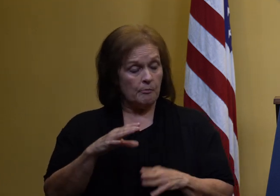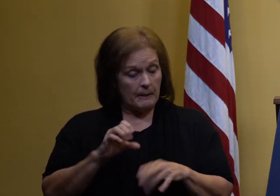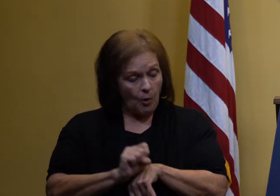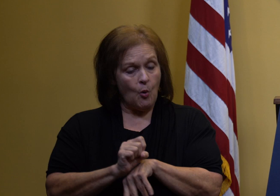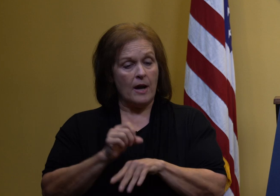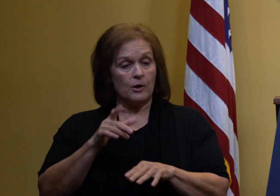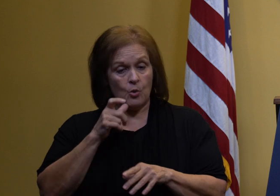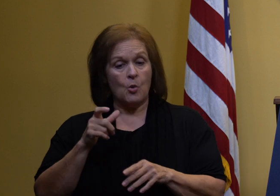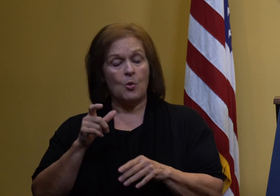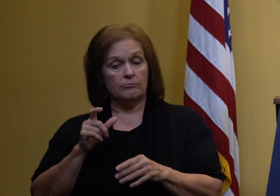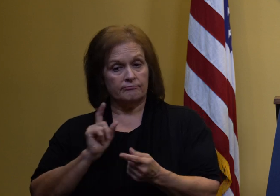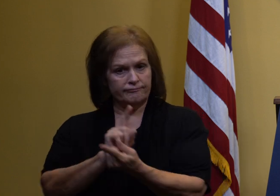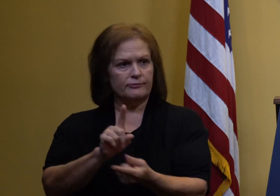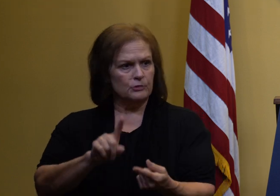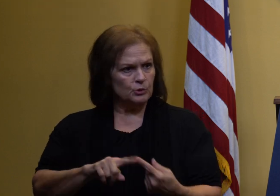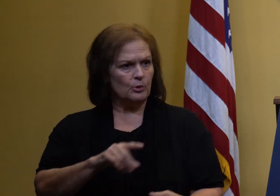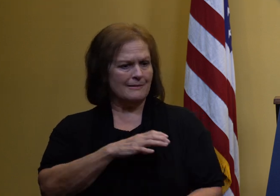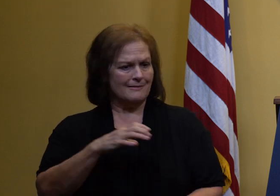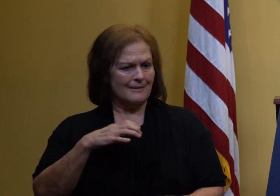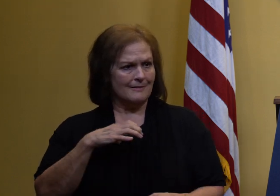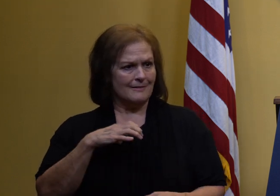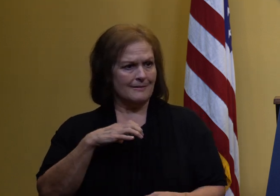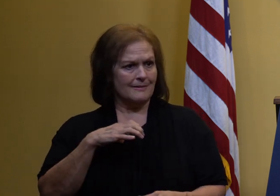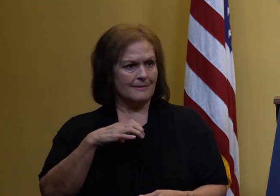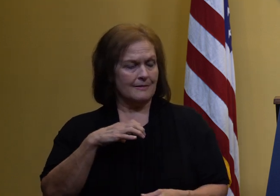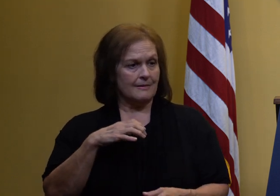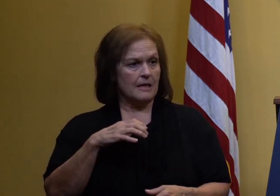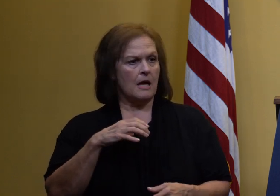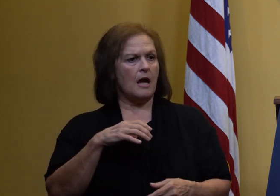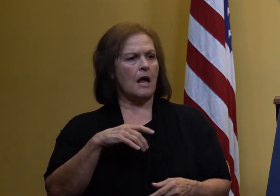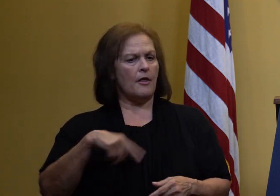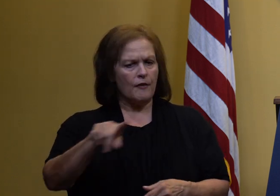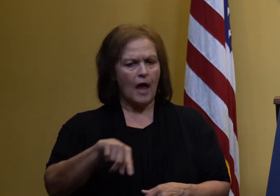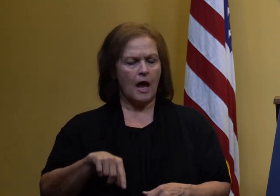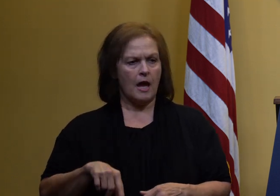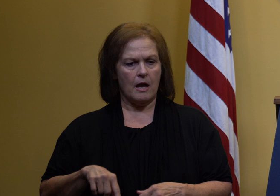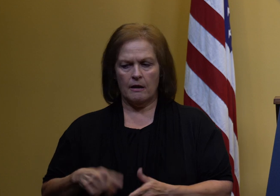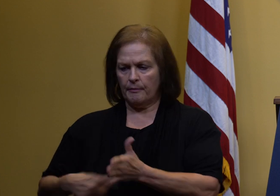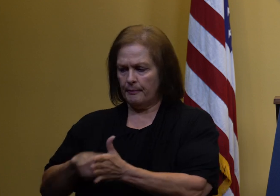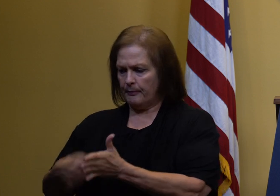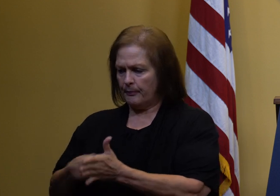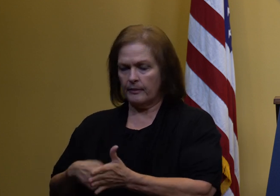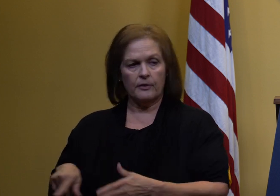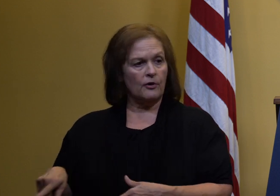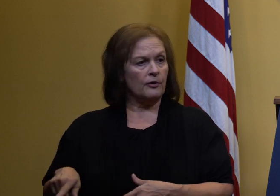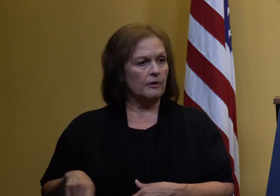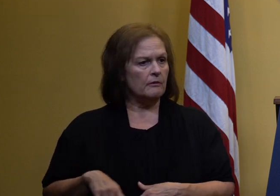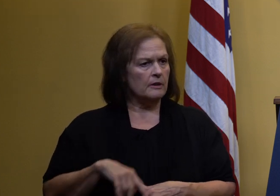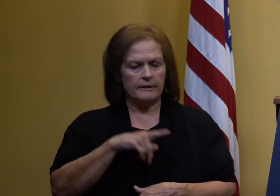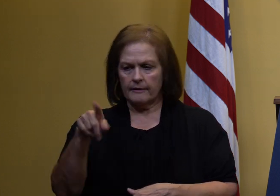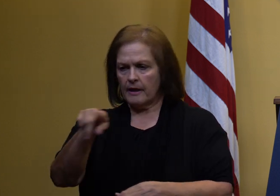Orleans City Council only to be villainized, only to be disrespected,